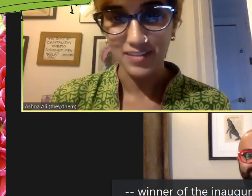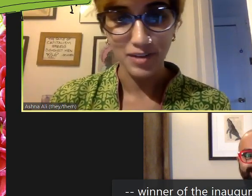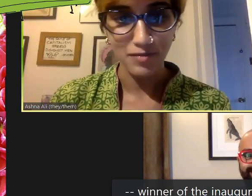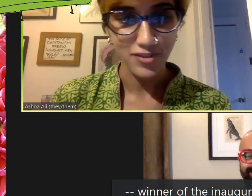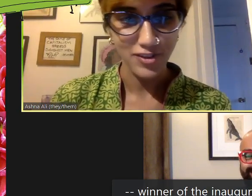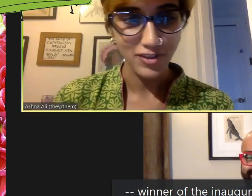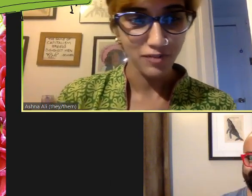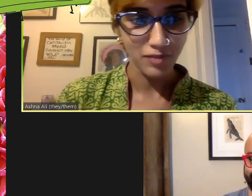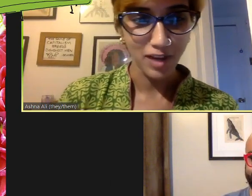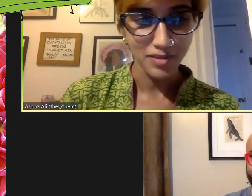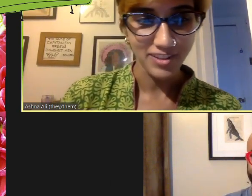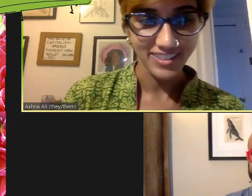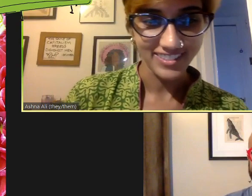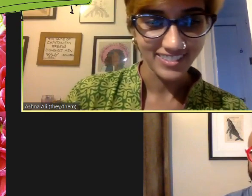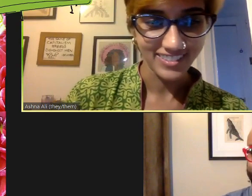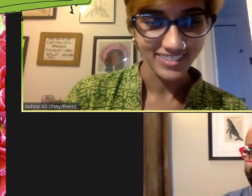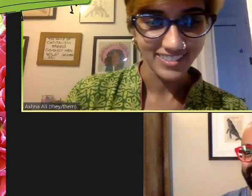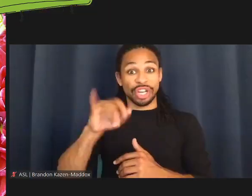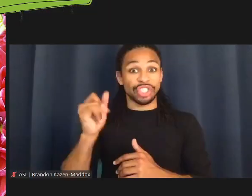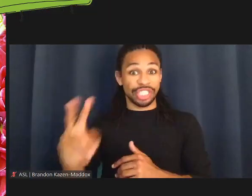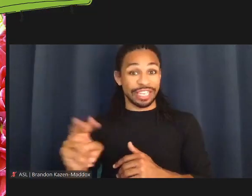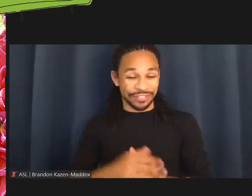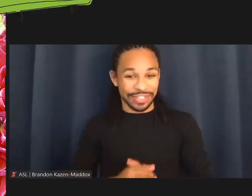Let's give it up for Rajiv Mohabir.